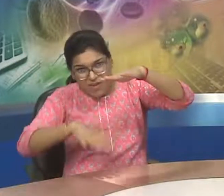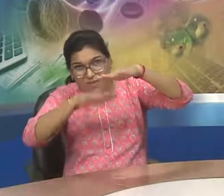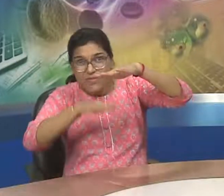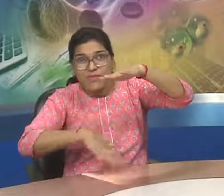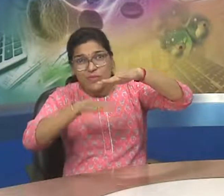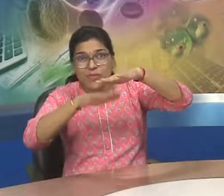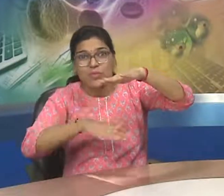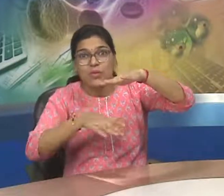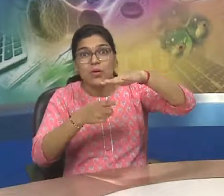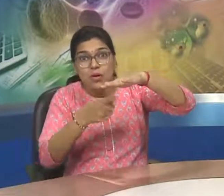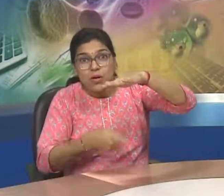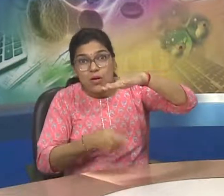protozoa,